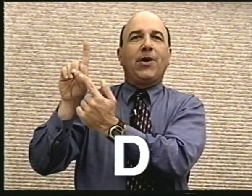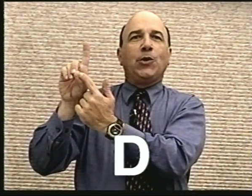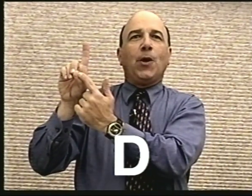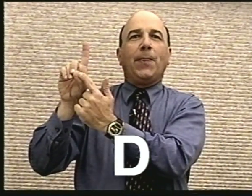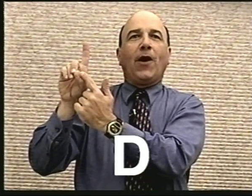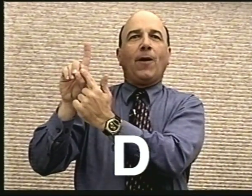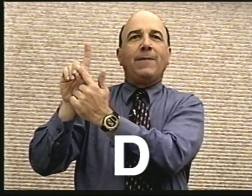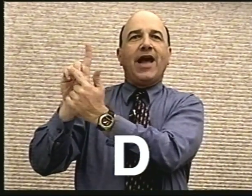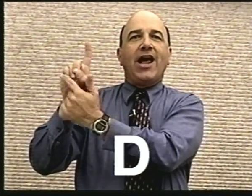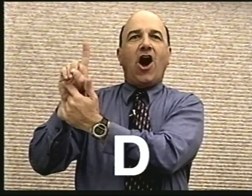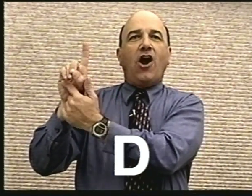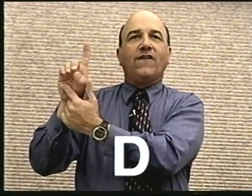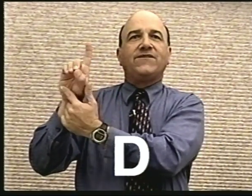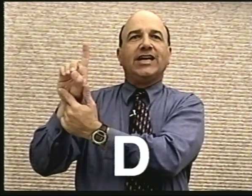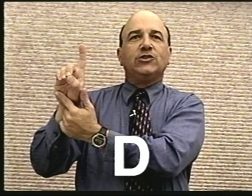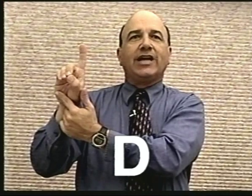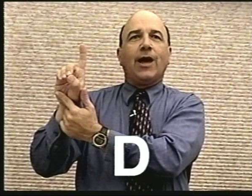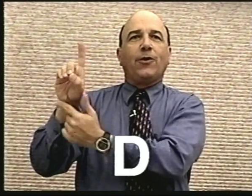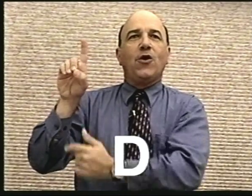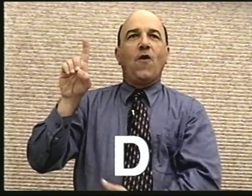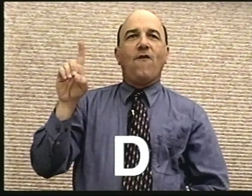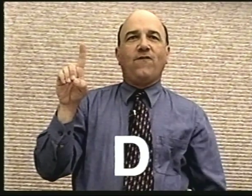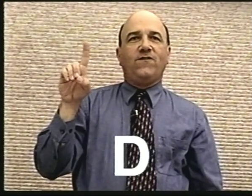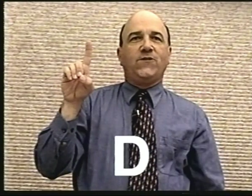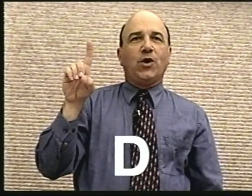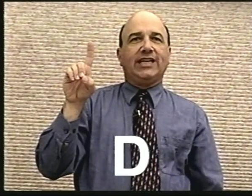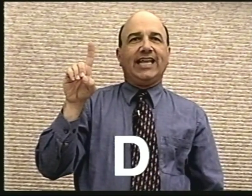your thumb and all the fingers together for D.